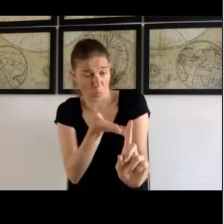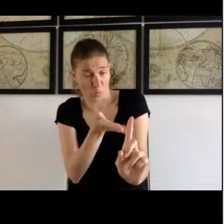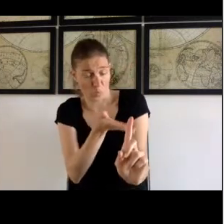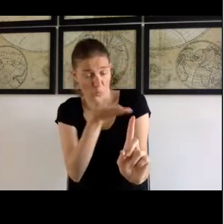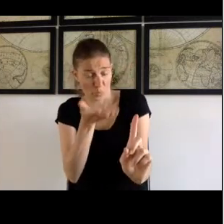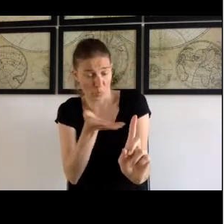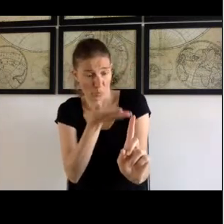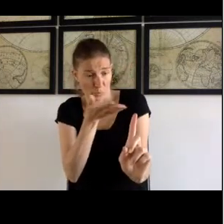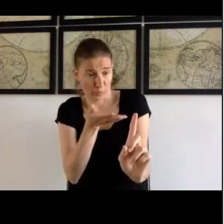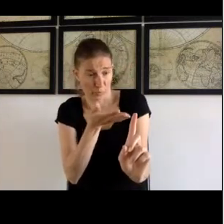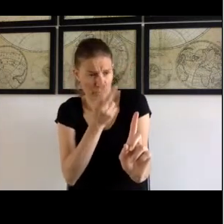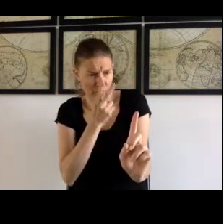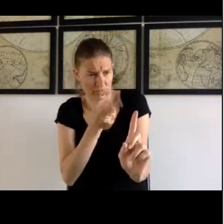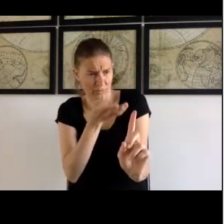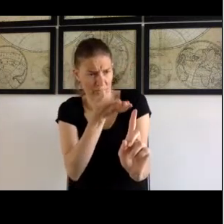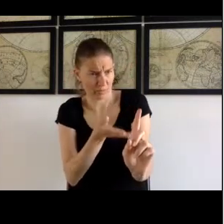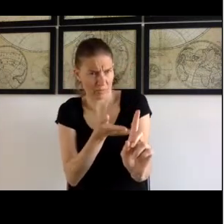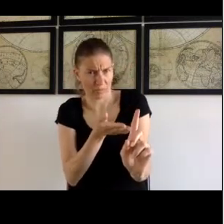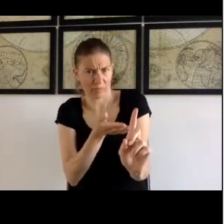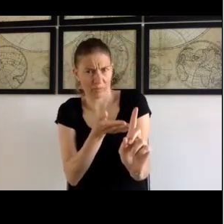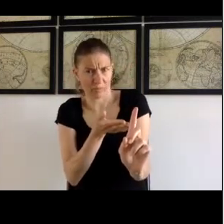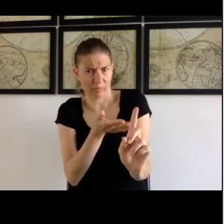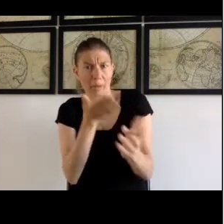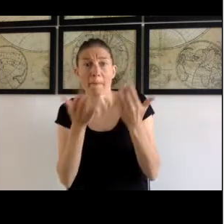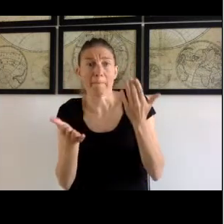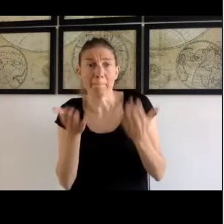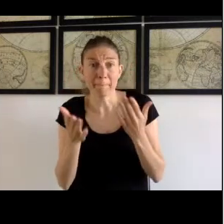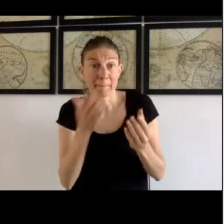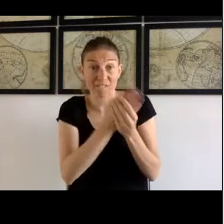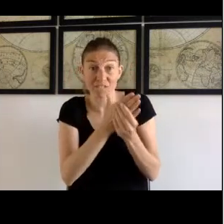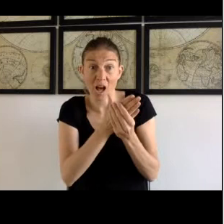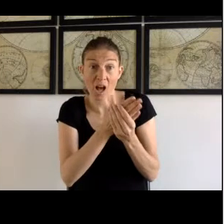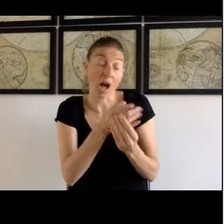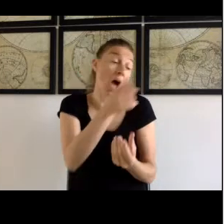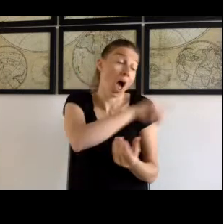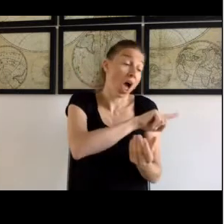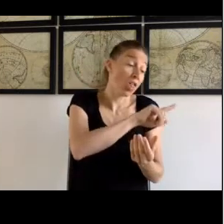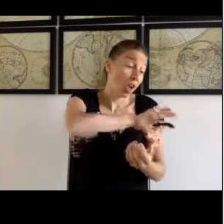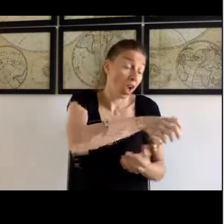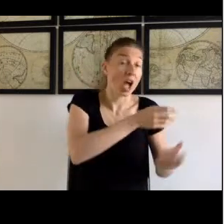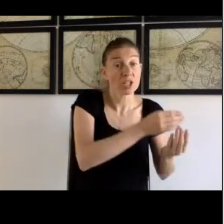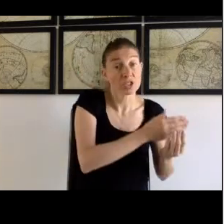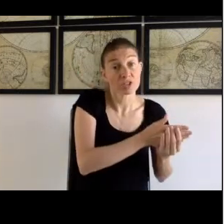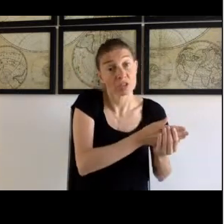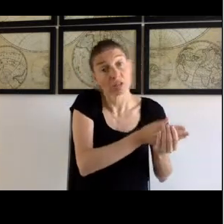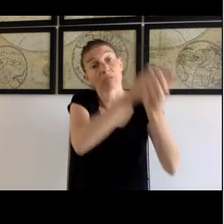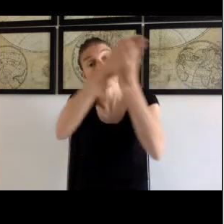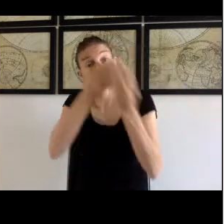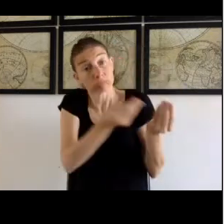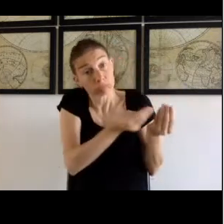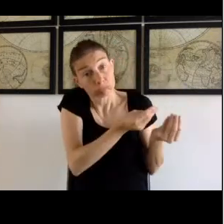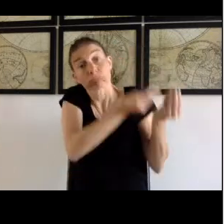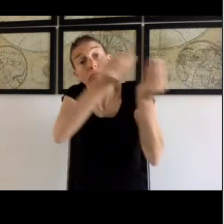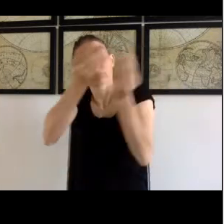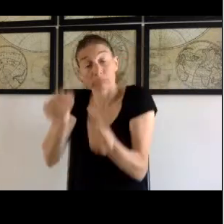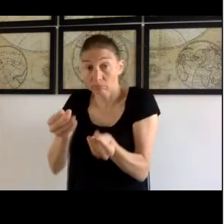the file that you bring with you from your own country. You need to restart everything, even if you have a